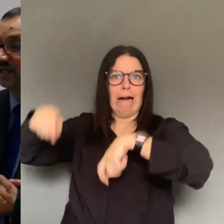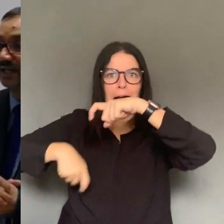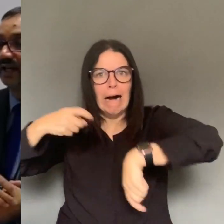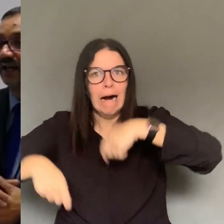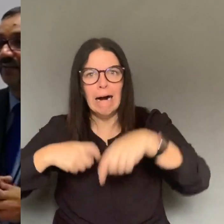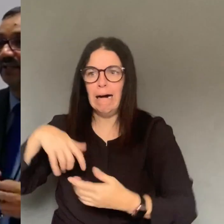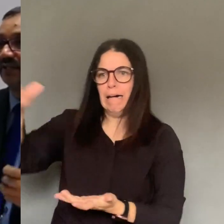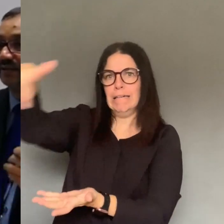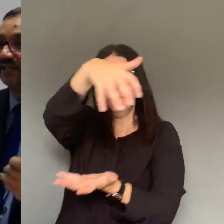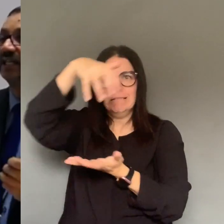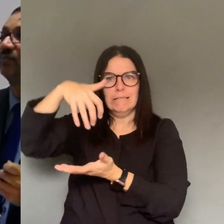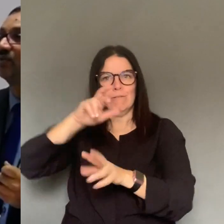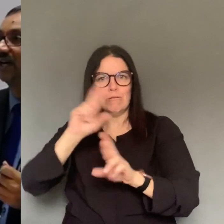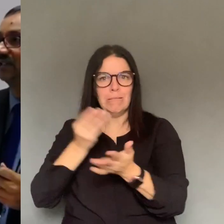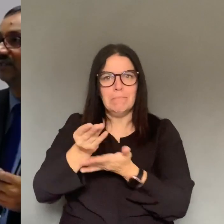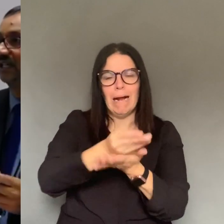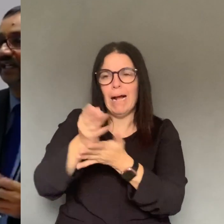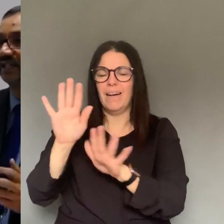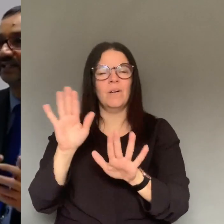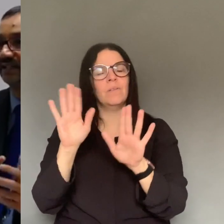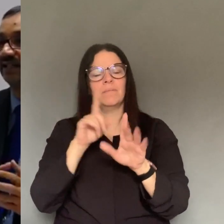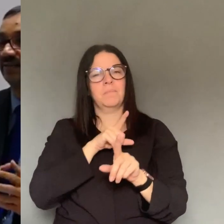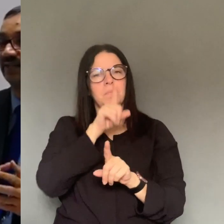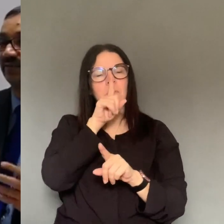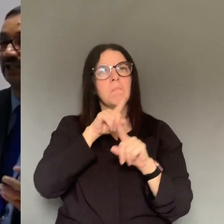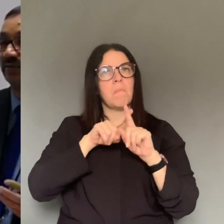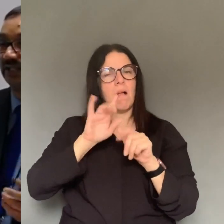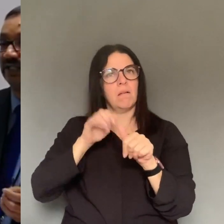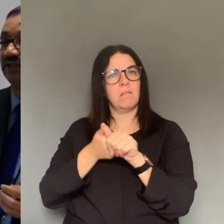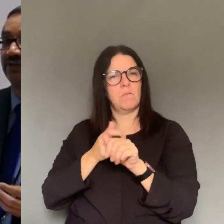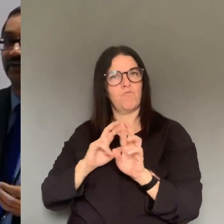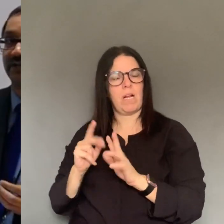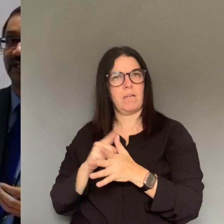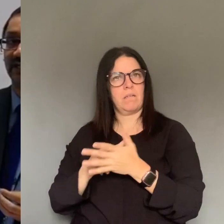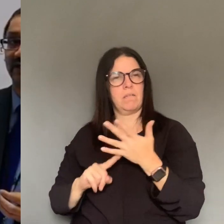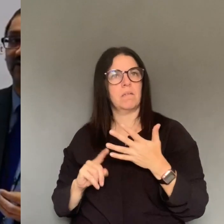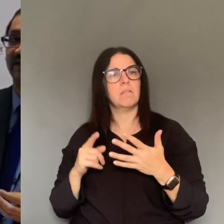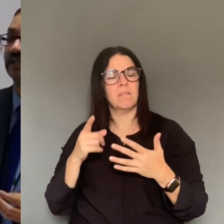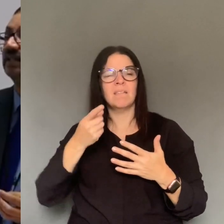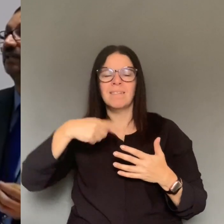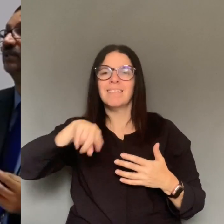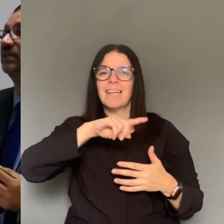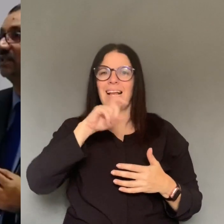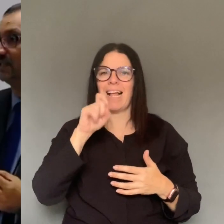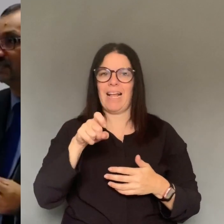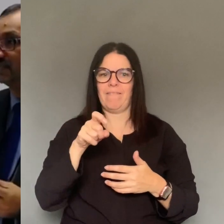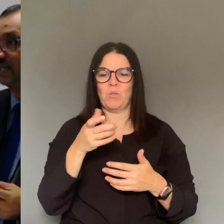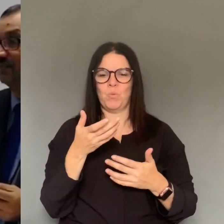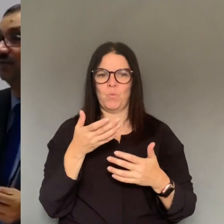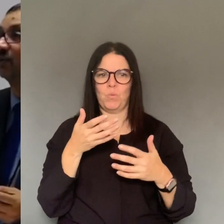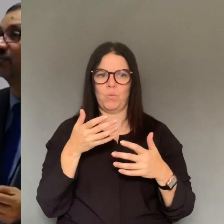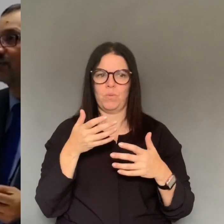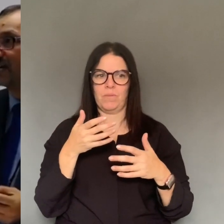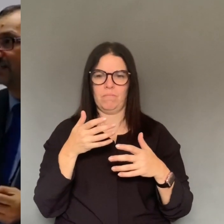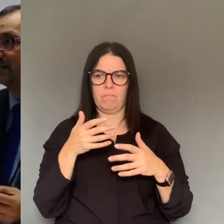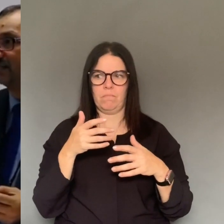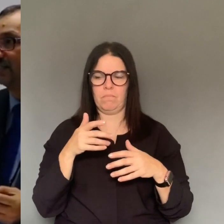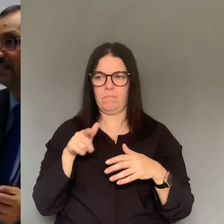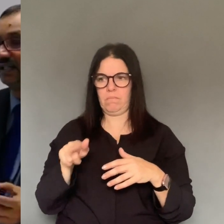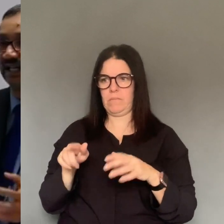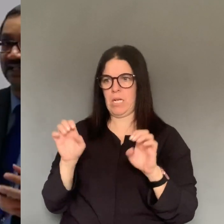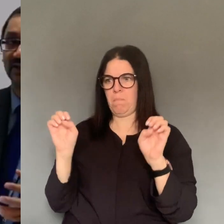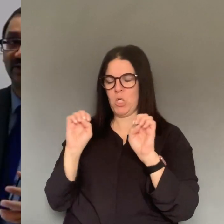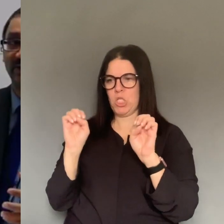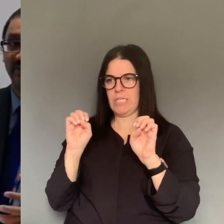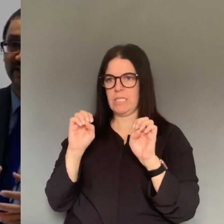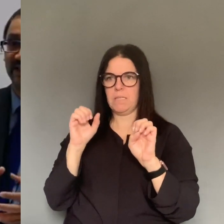house, but thinking proactively. I think it's time that we need to take care of this emergencies and be more proactive.